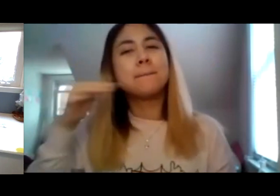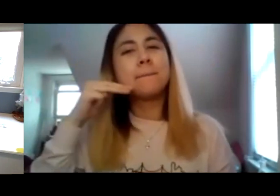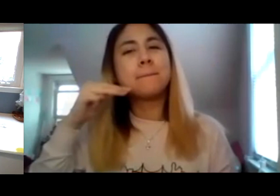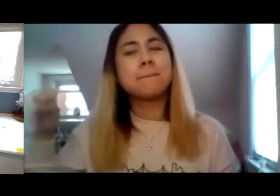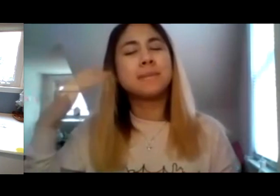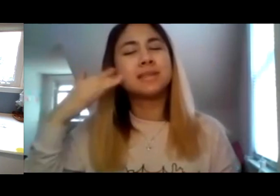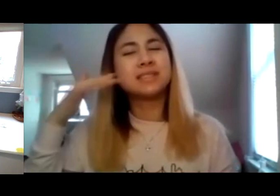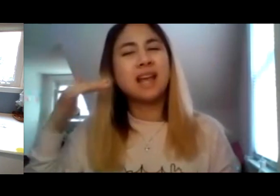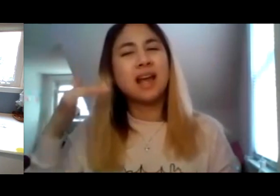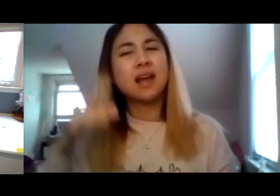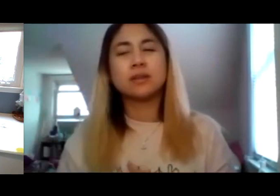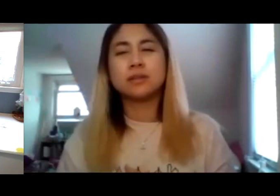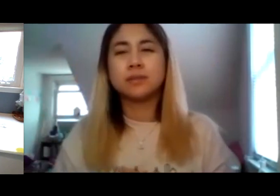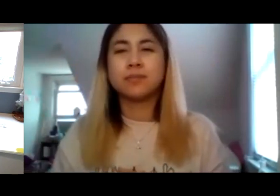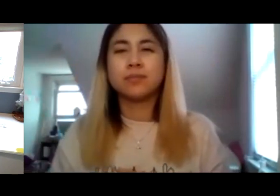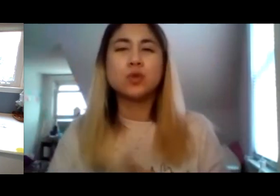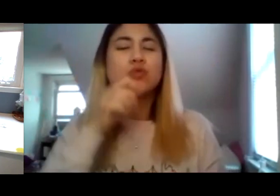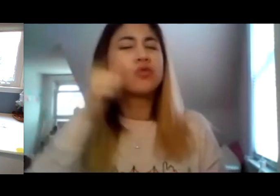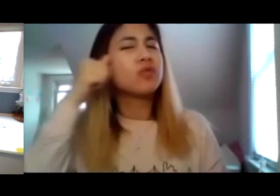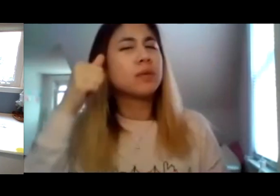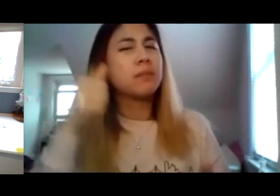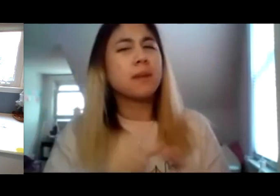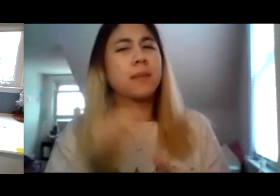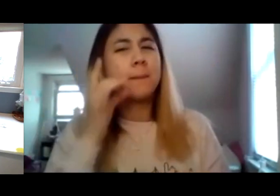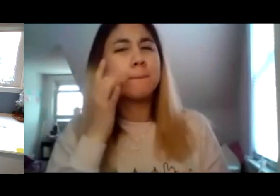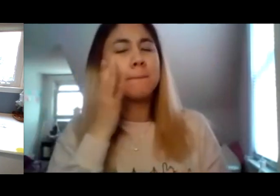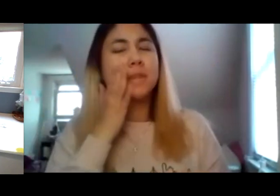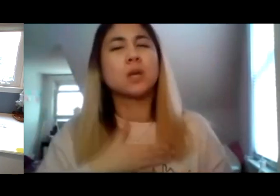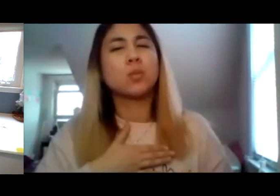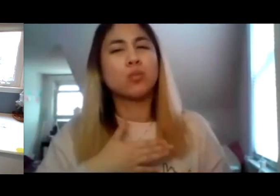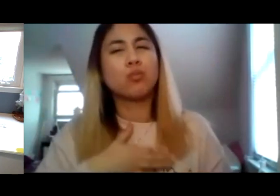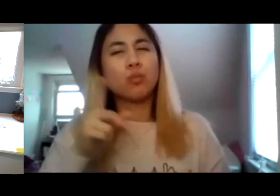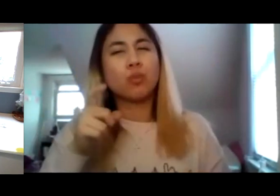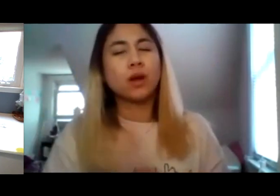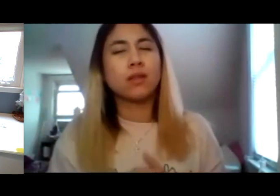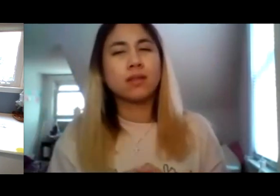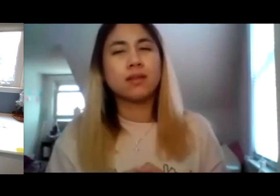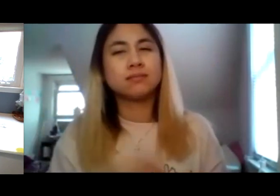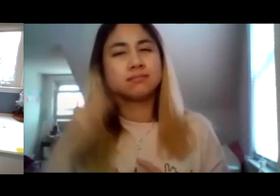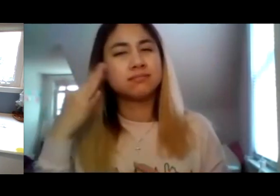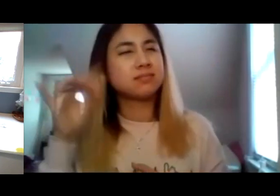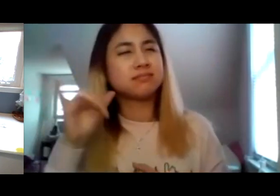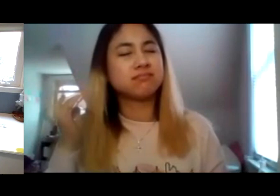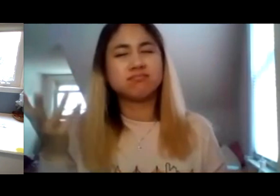breath? What was the sound we made for our bumblebee breath? What did it sound like?